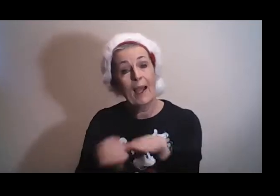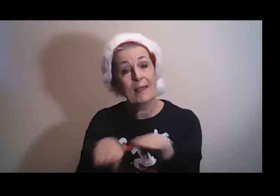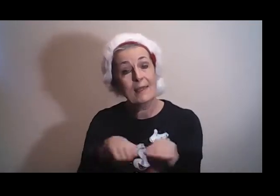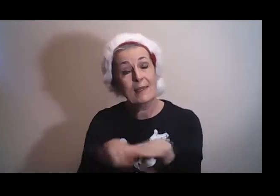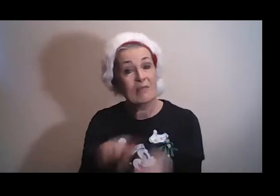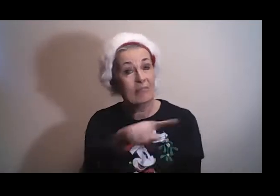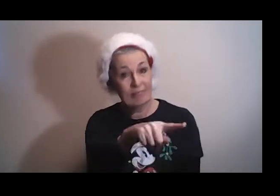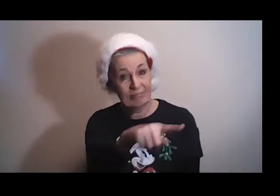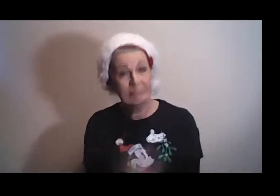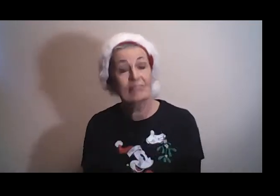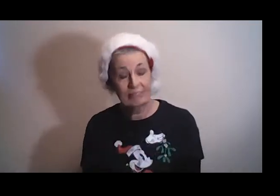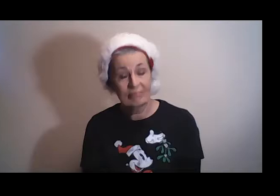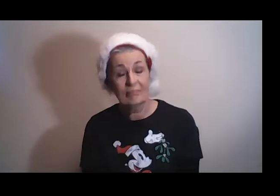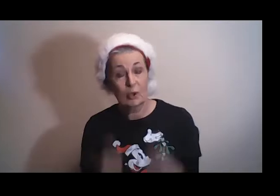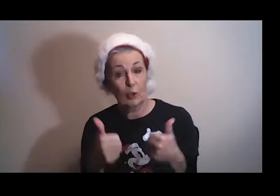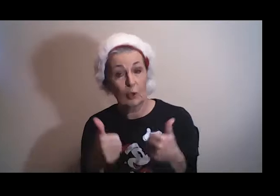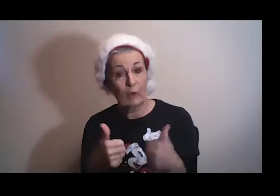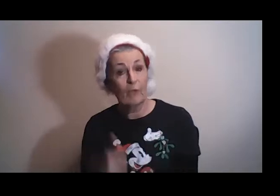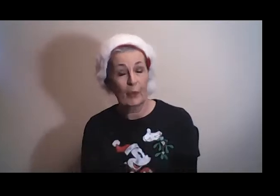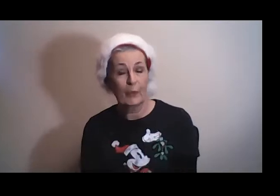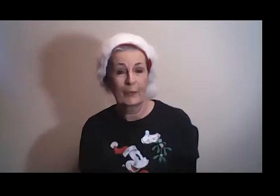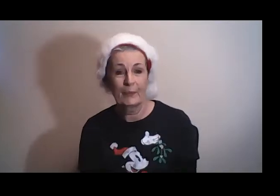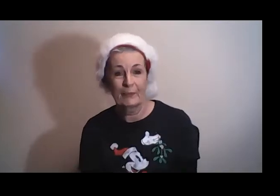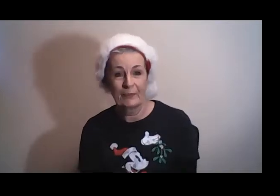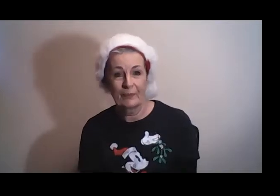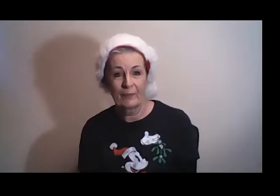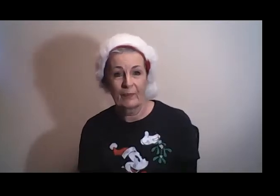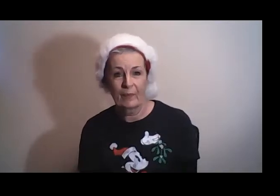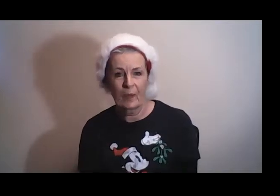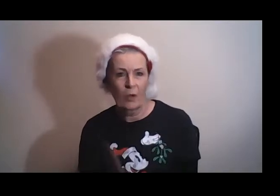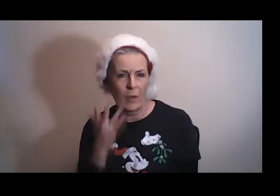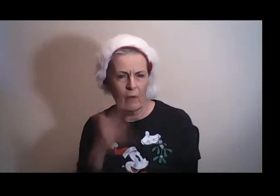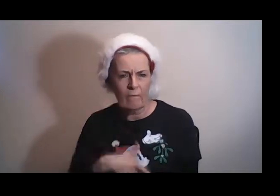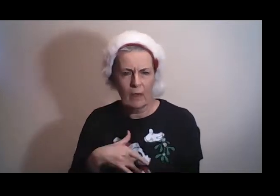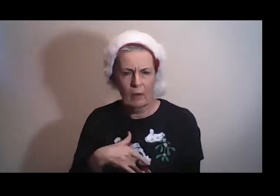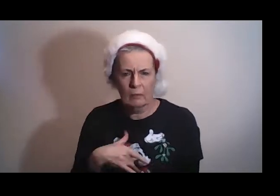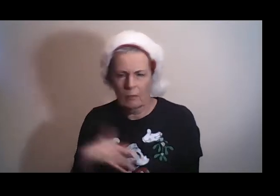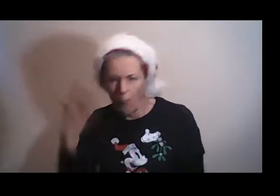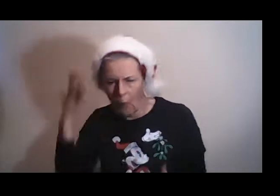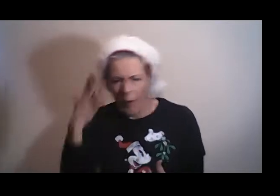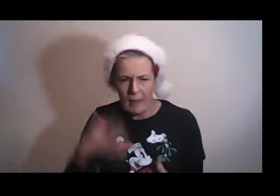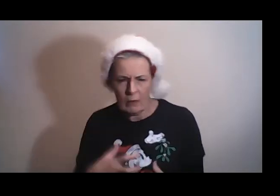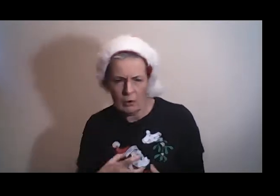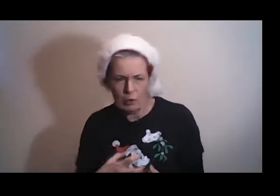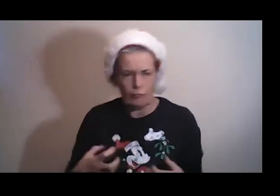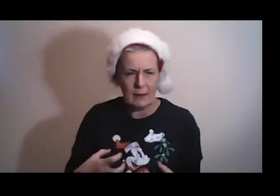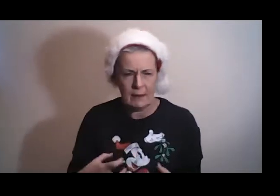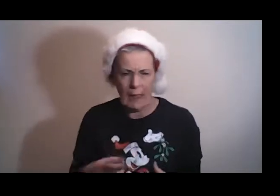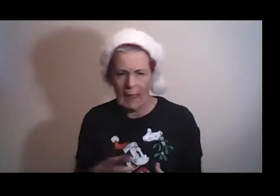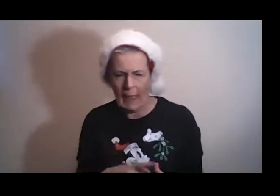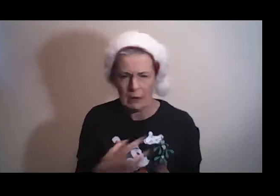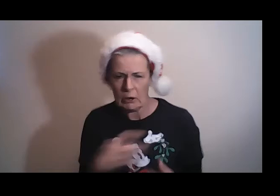will benefit from that. So if you feel anxious or you feel a bit stressed or tense,